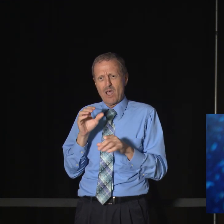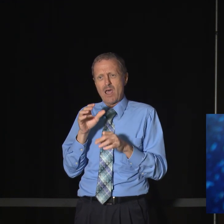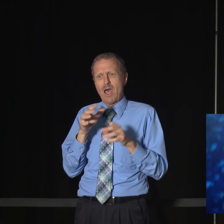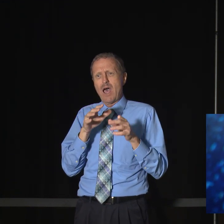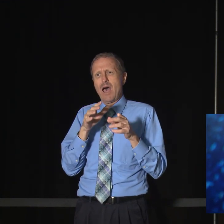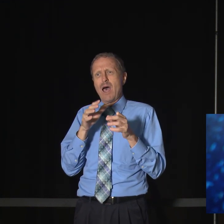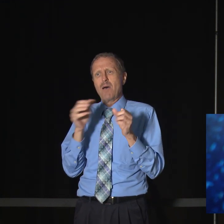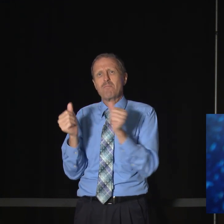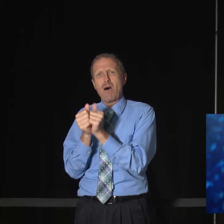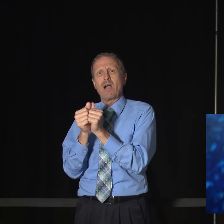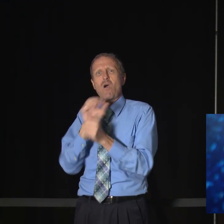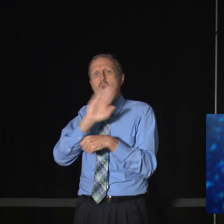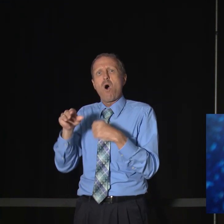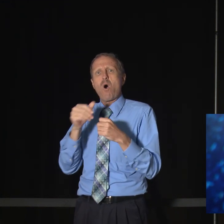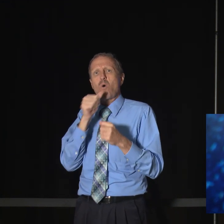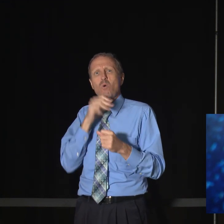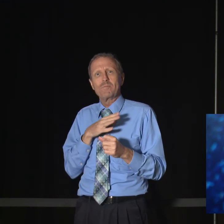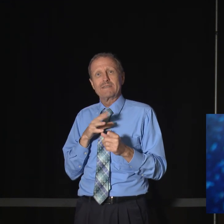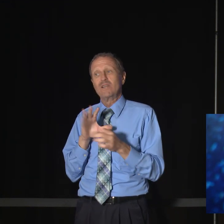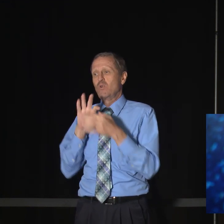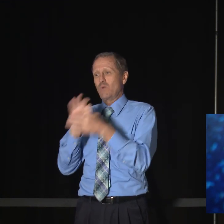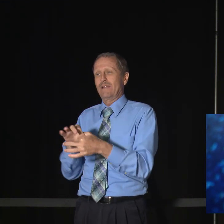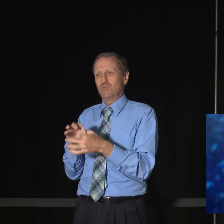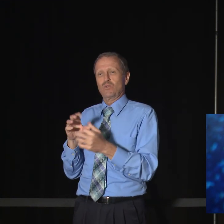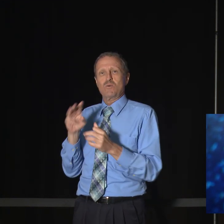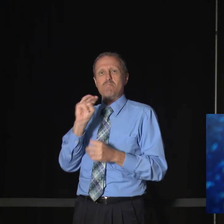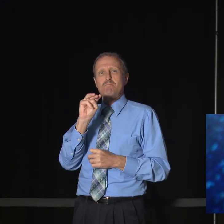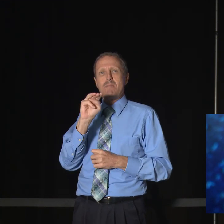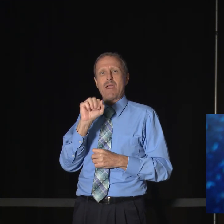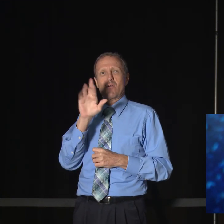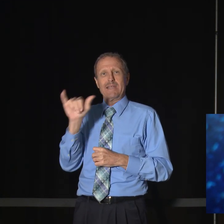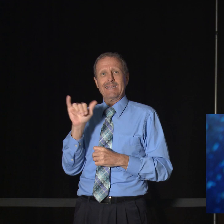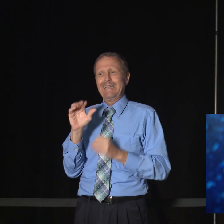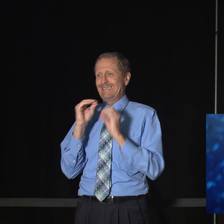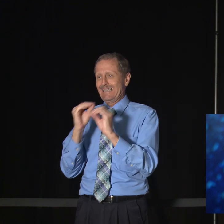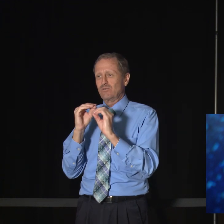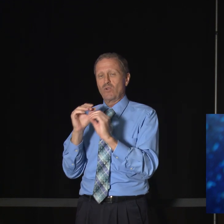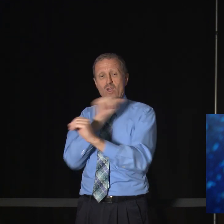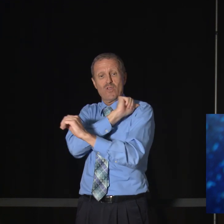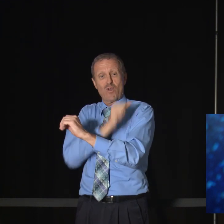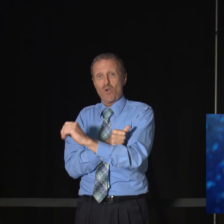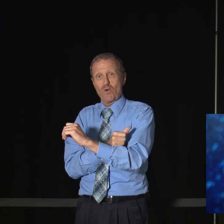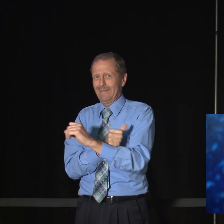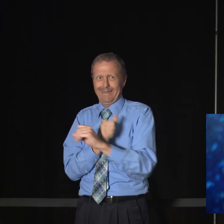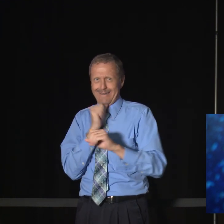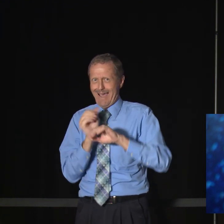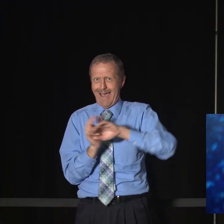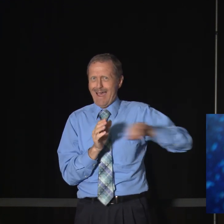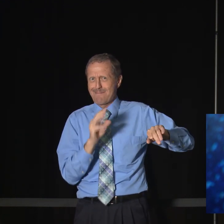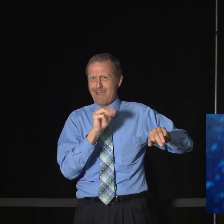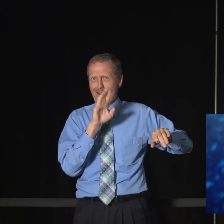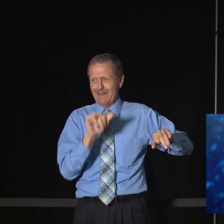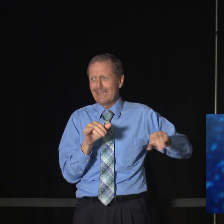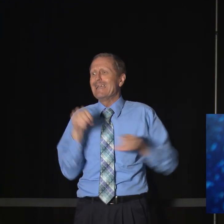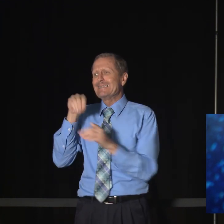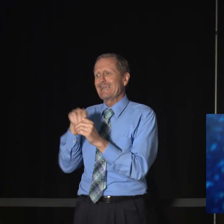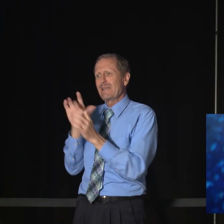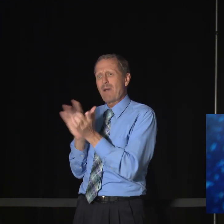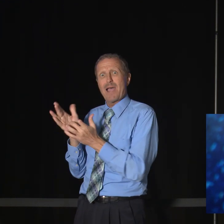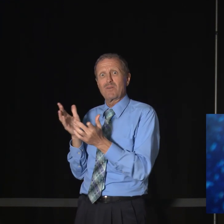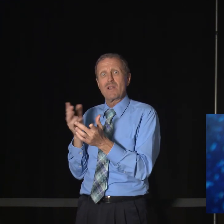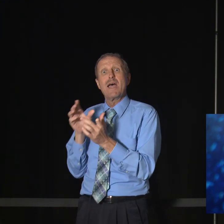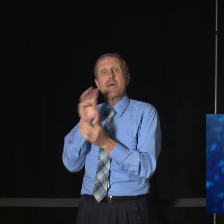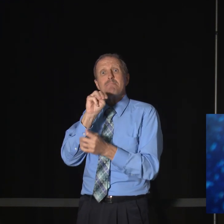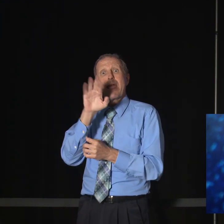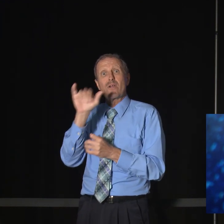about Mary, and it teaches you that the authority is not in Mary, it's in the Bible, because Mary herself